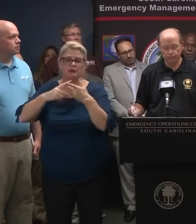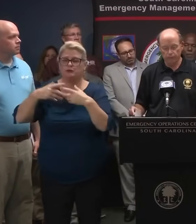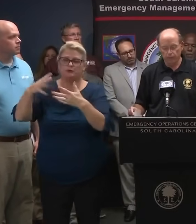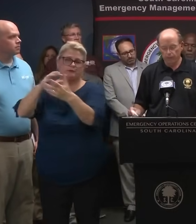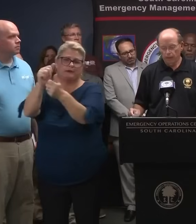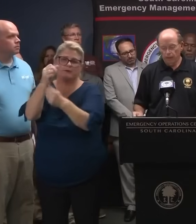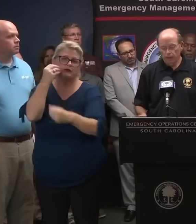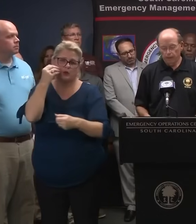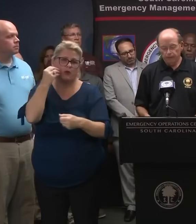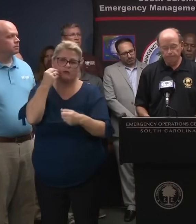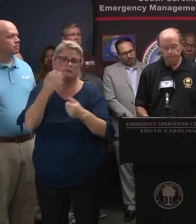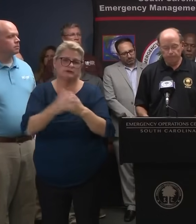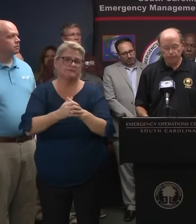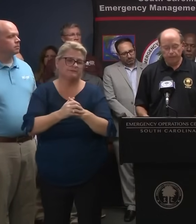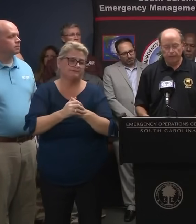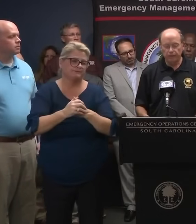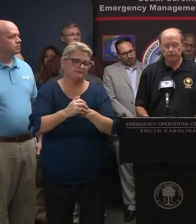homes.